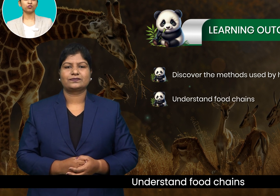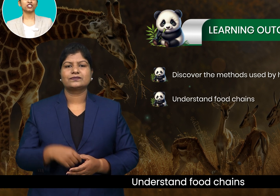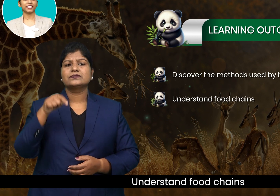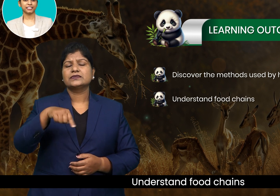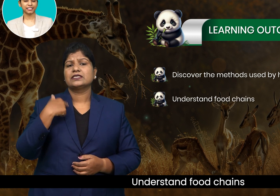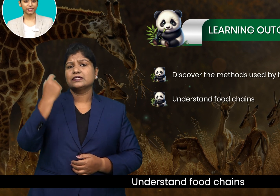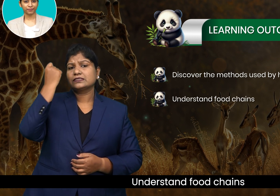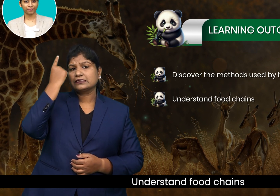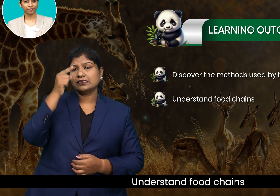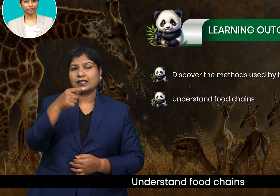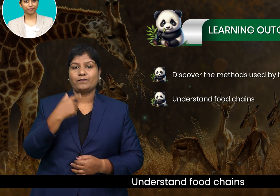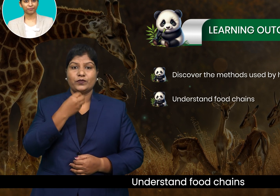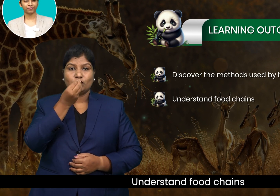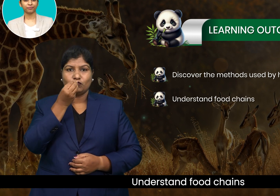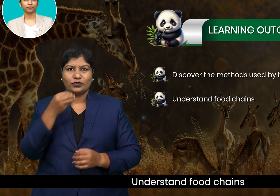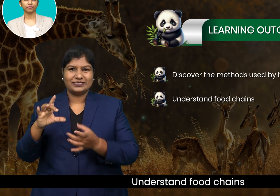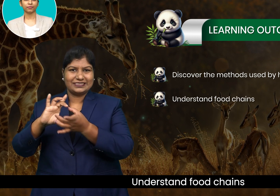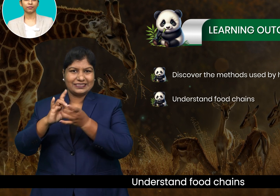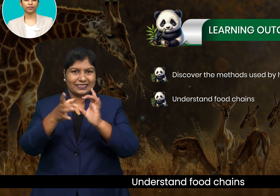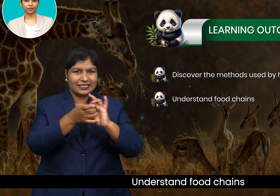Understand food chains.